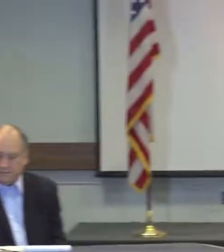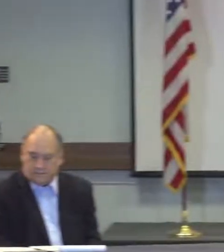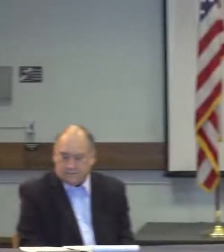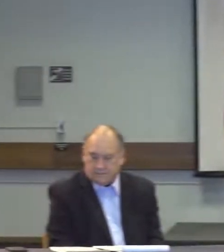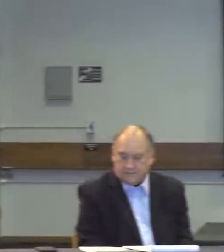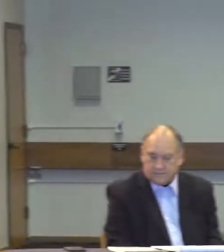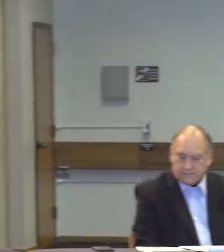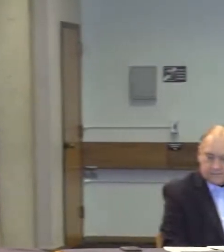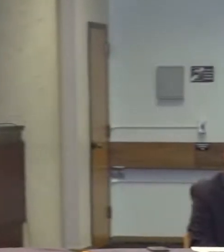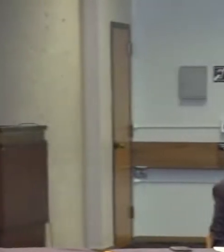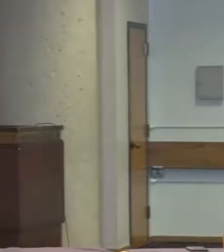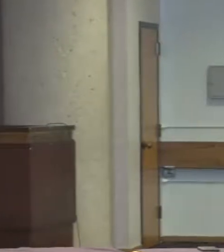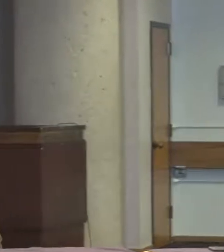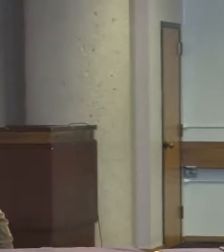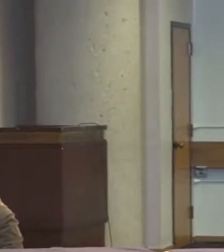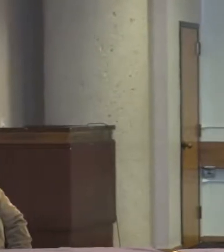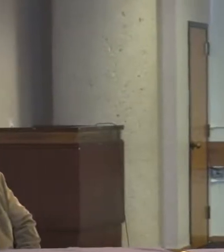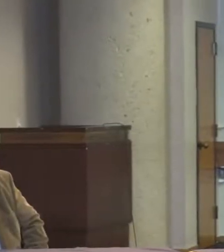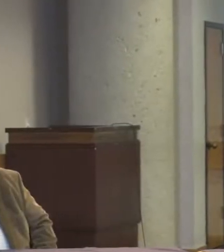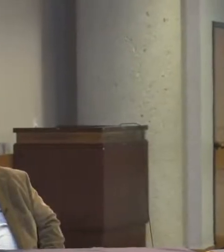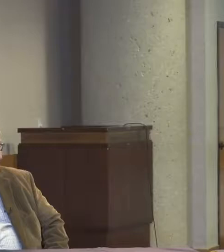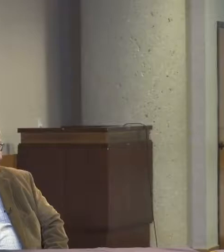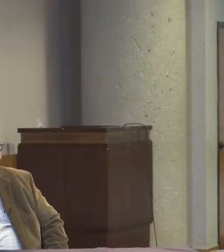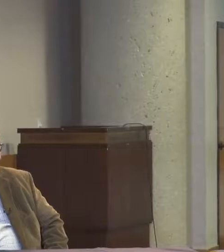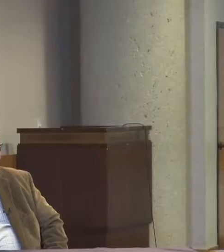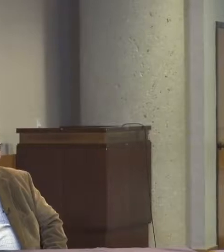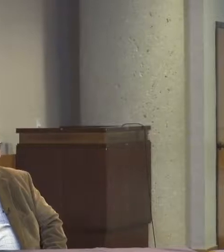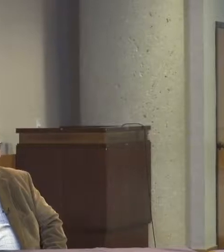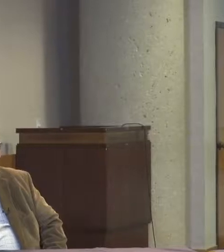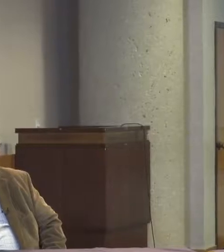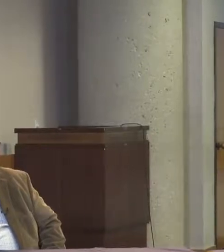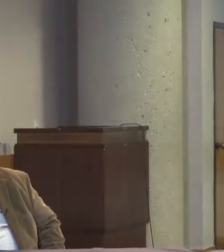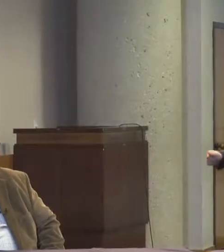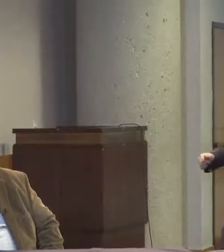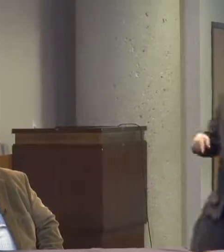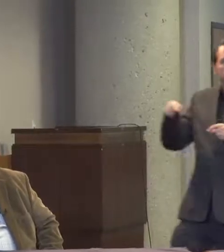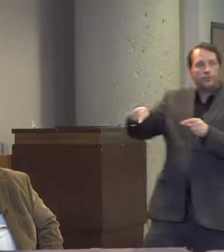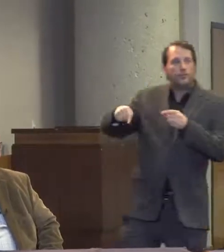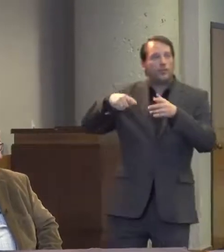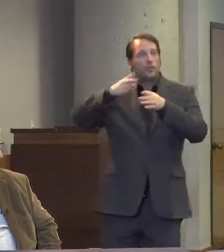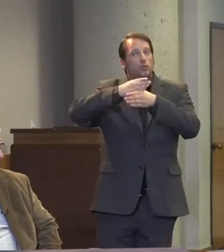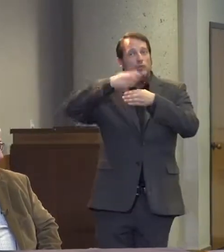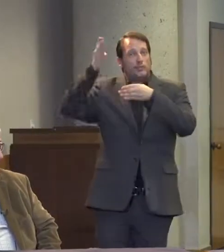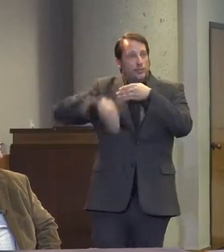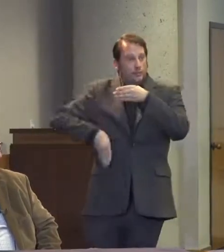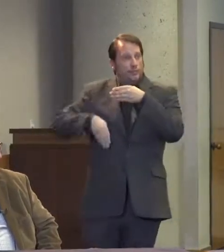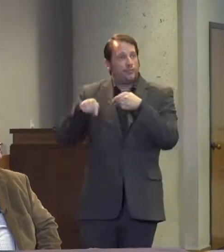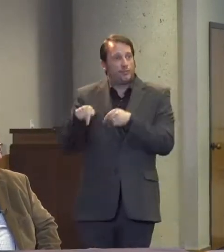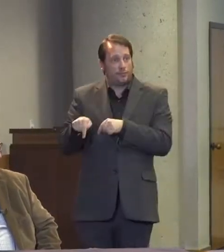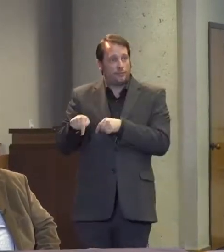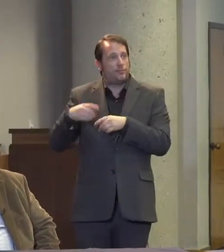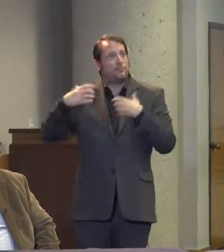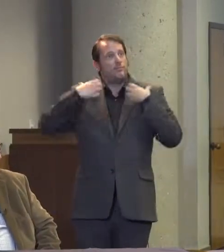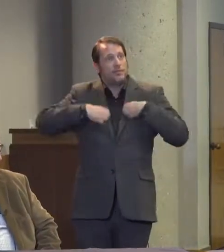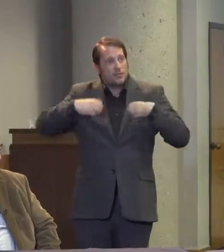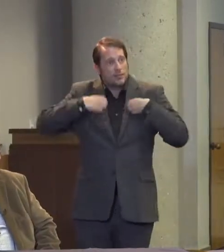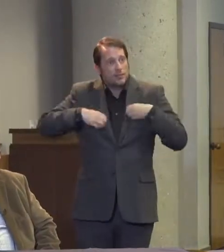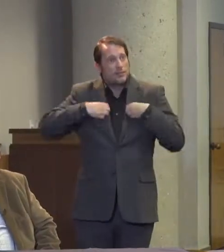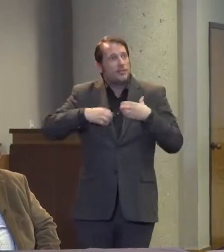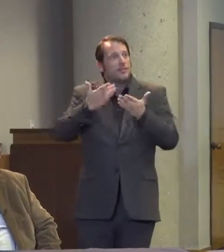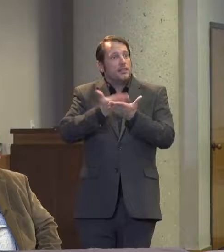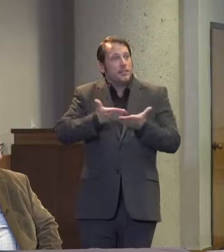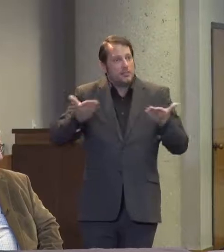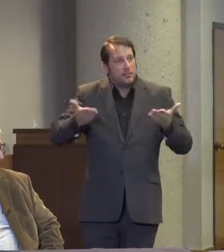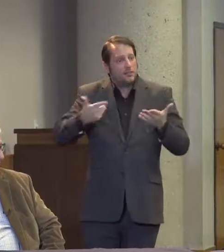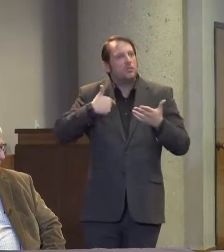also partnering for weekend backpacks with meals in those and many other ways, and we'll continue to find where this service